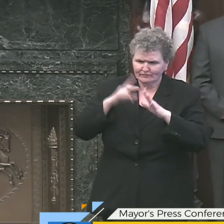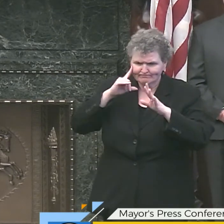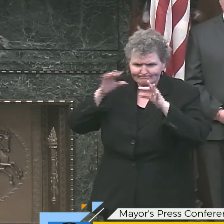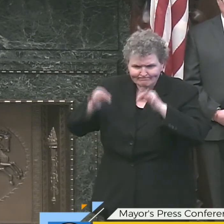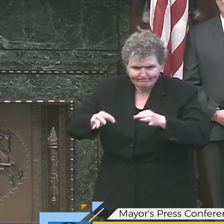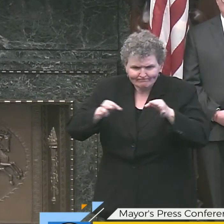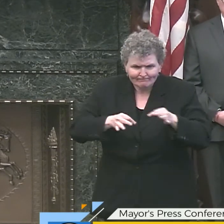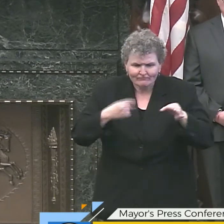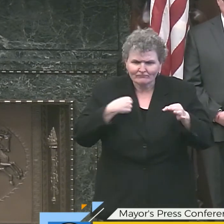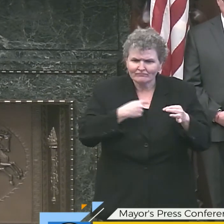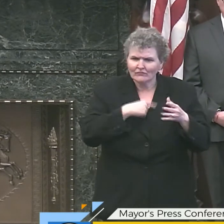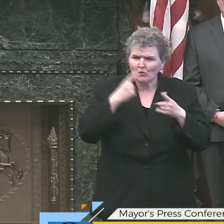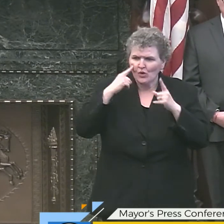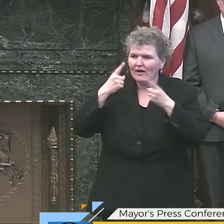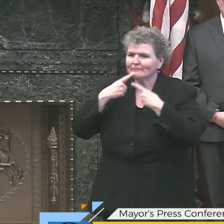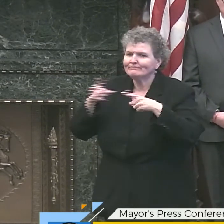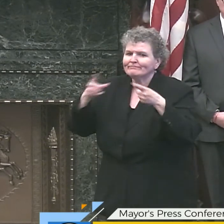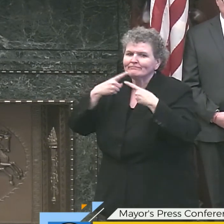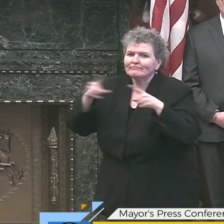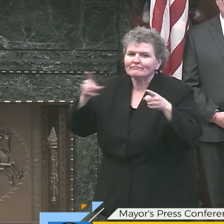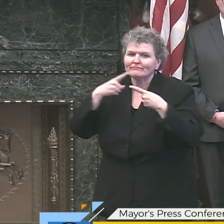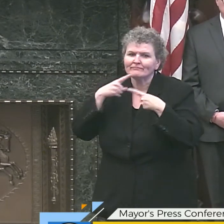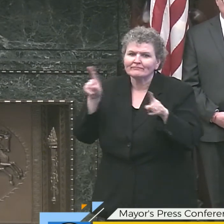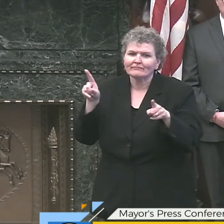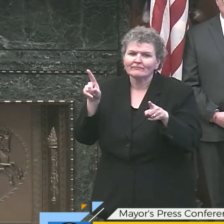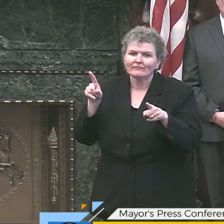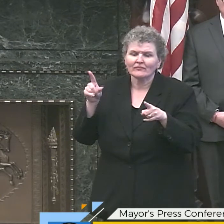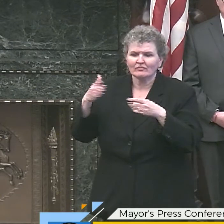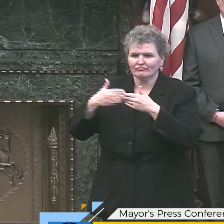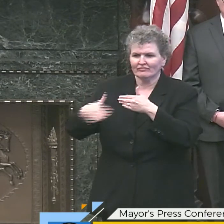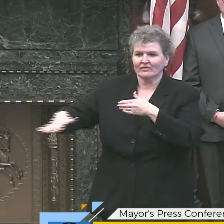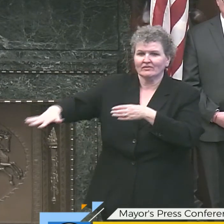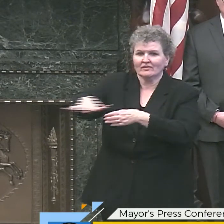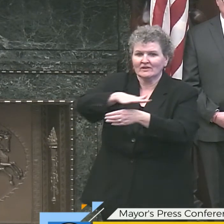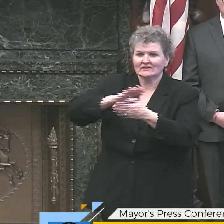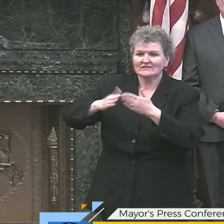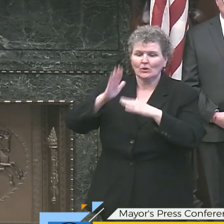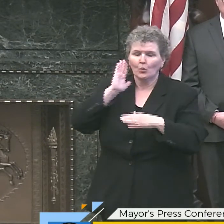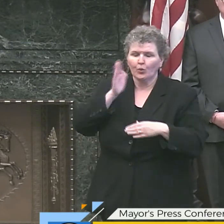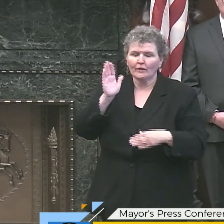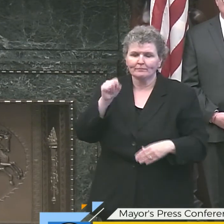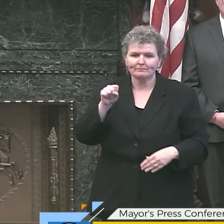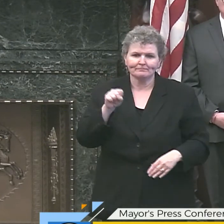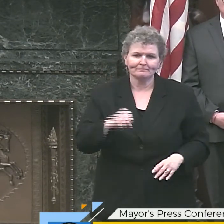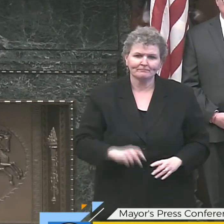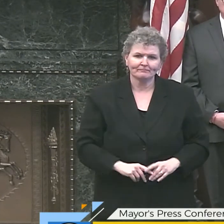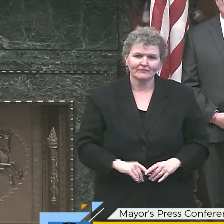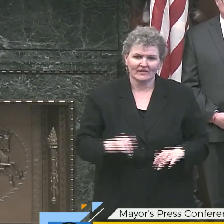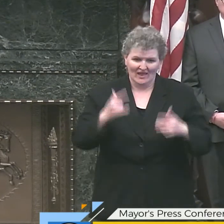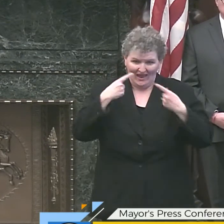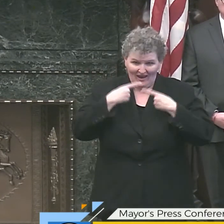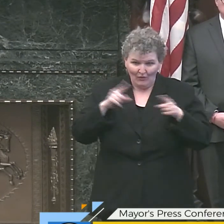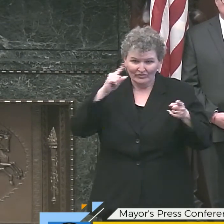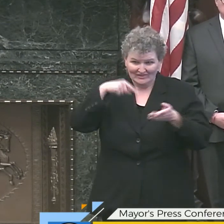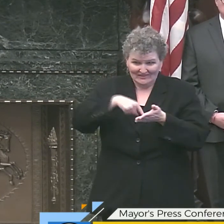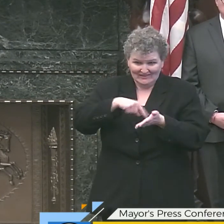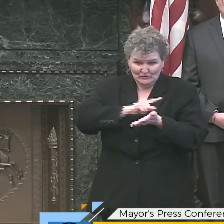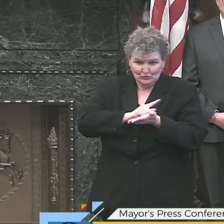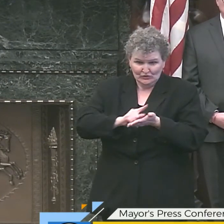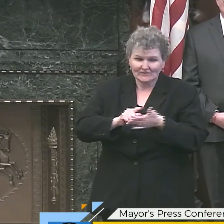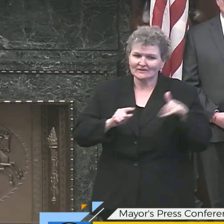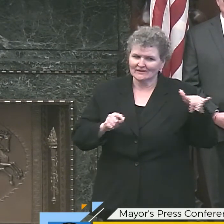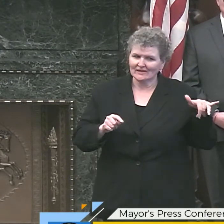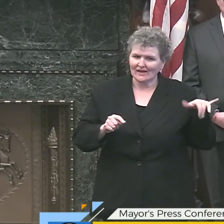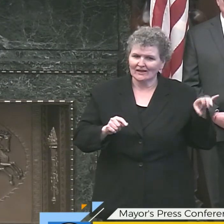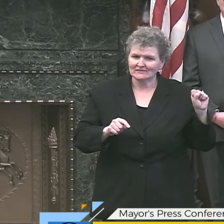will soon follow, is my understanding anyway. Can we expect that announcement this week? Yes, our hope is to make that announcement